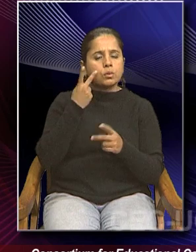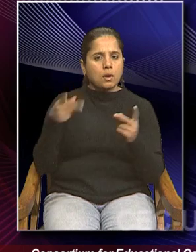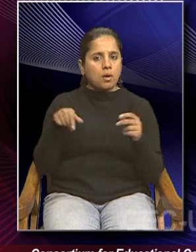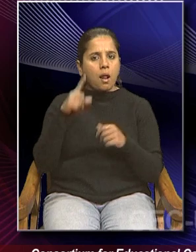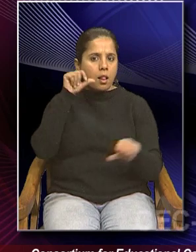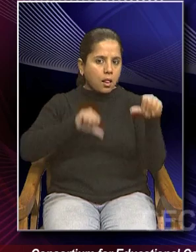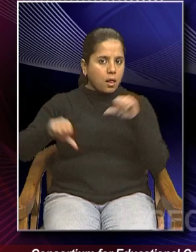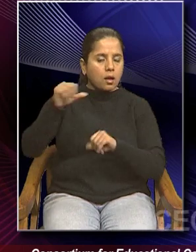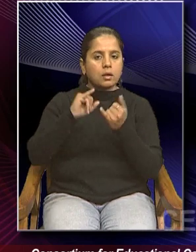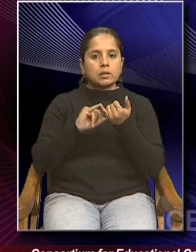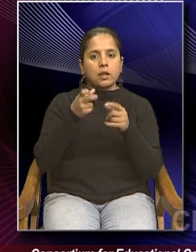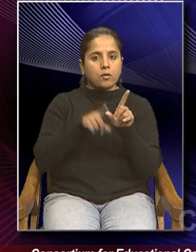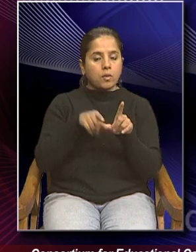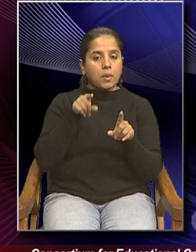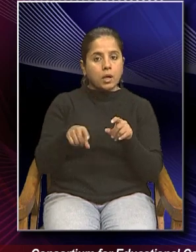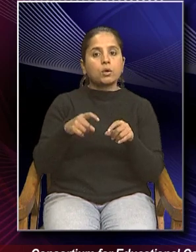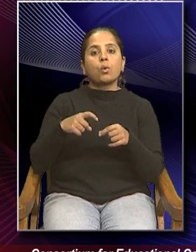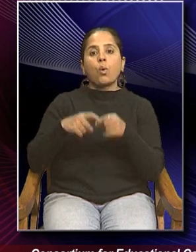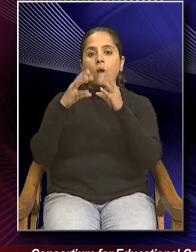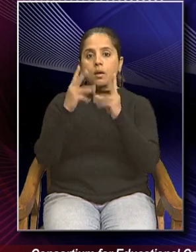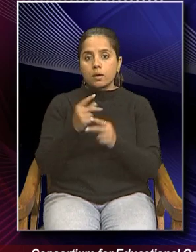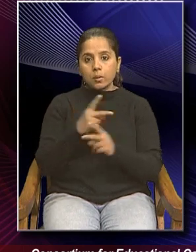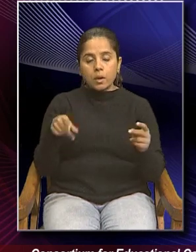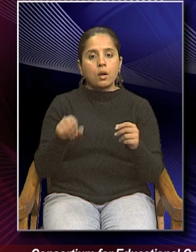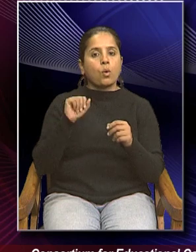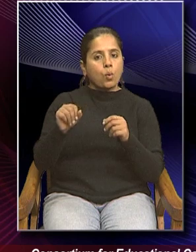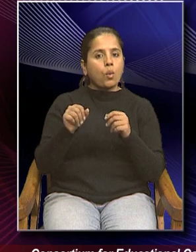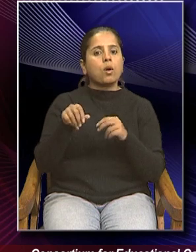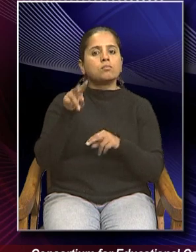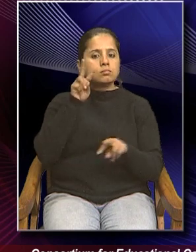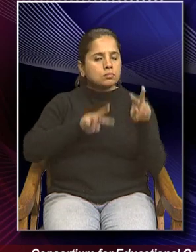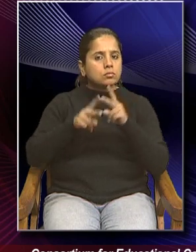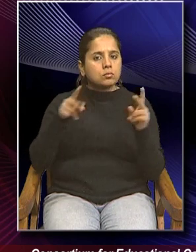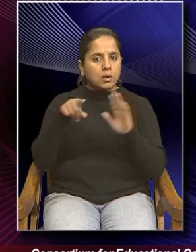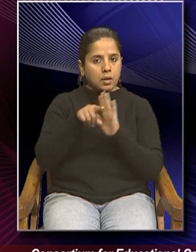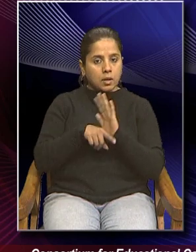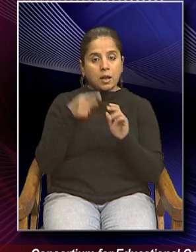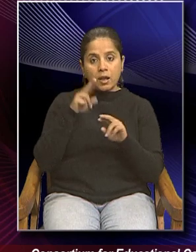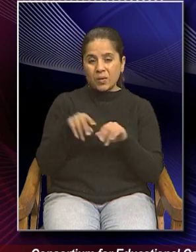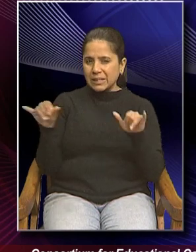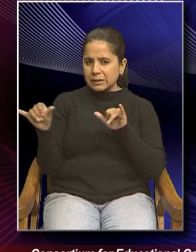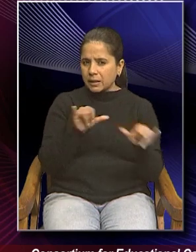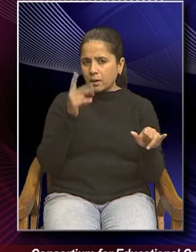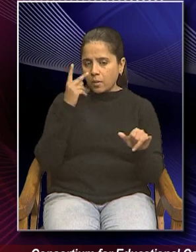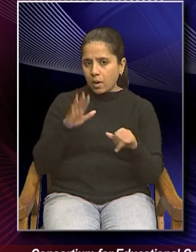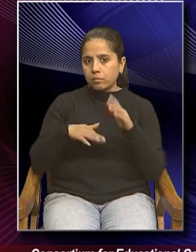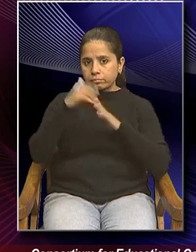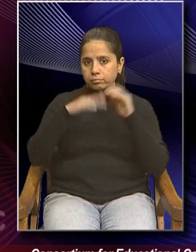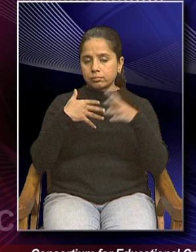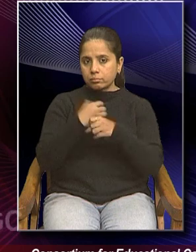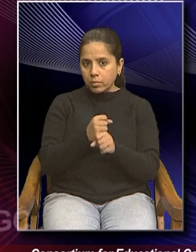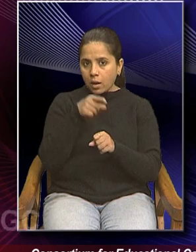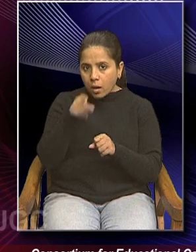and survey, whereas qualitative uses narrative and ethnography. If the same phenomenon or construct is